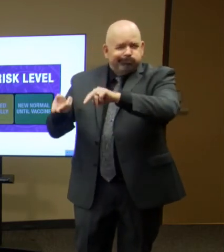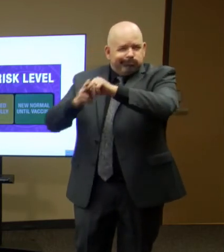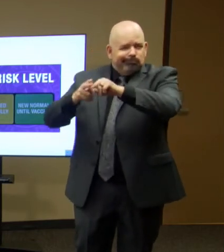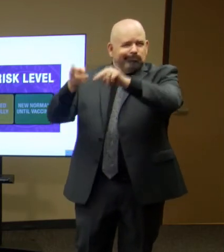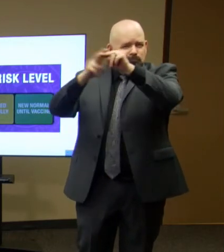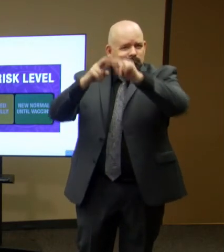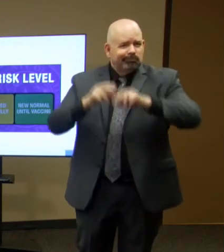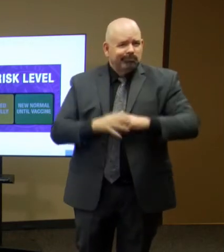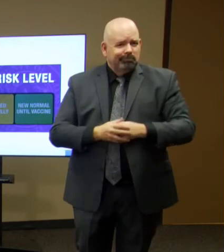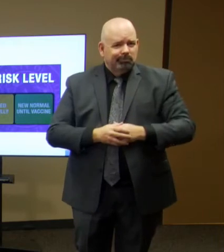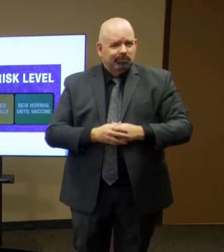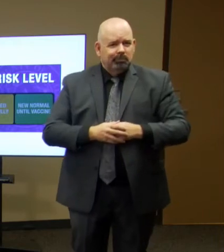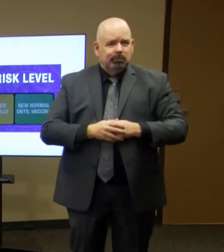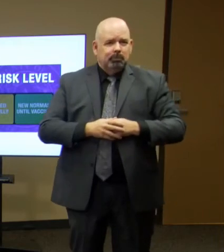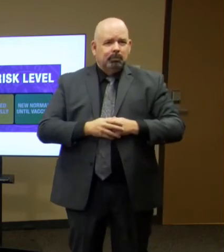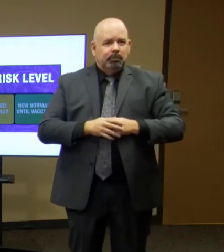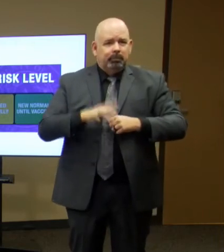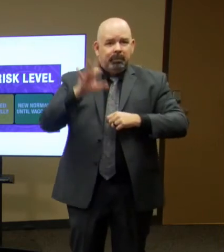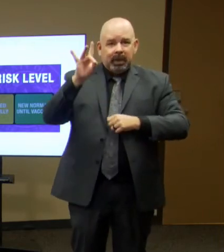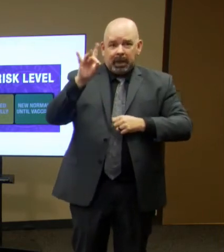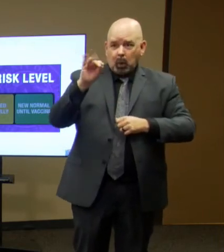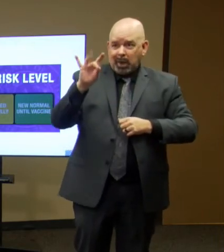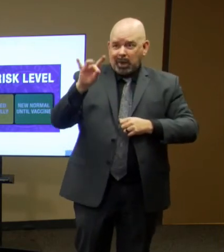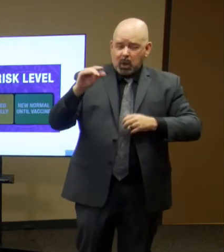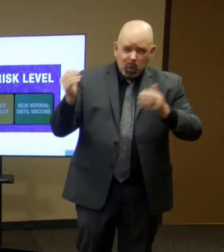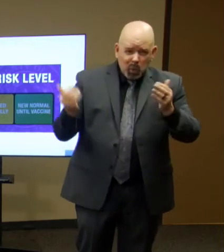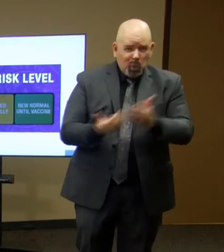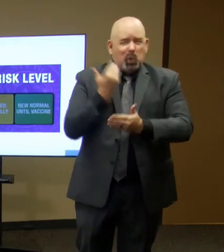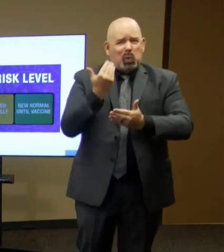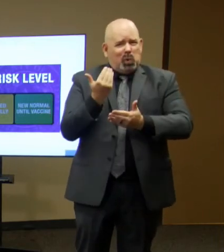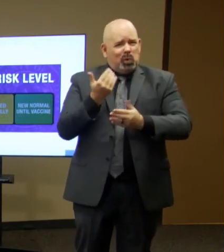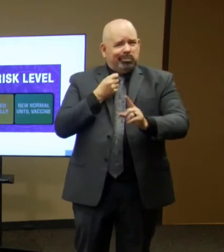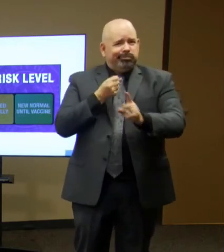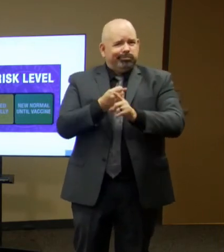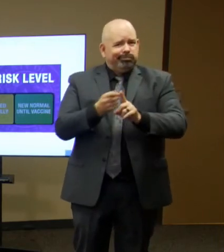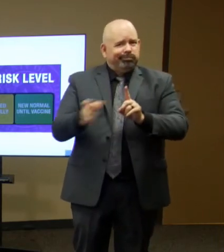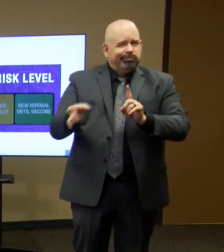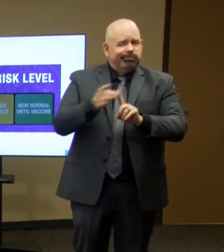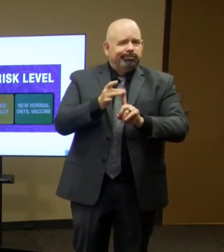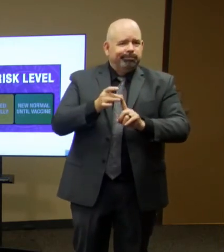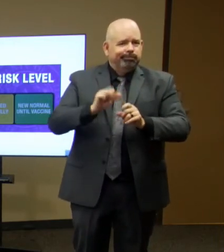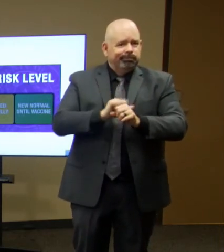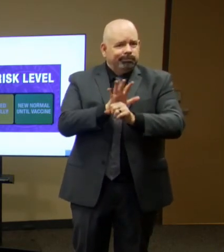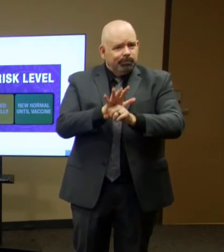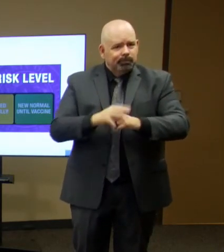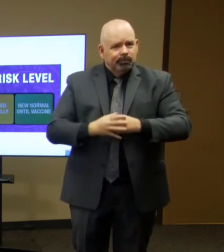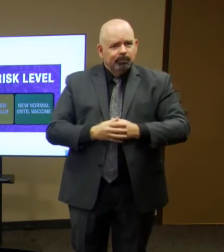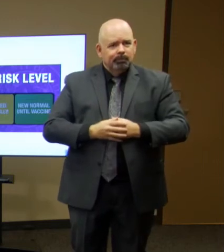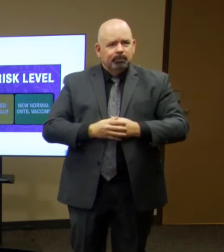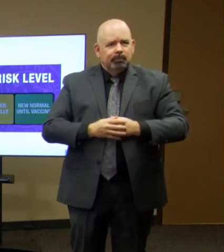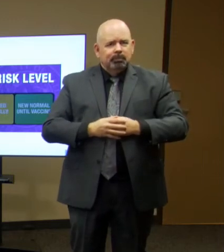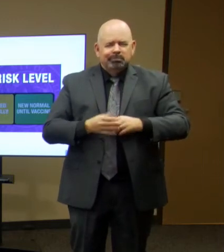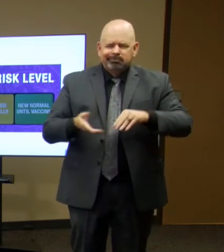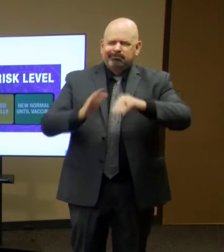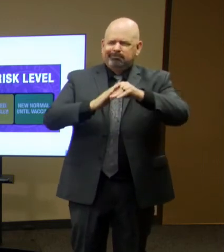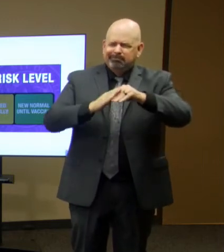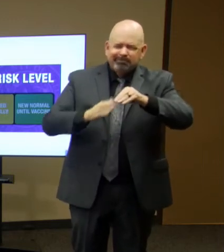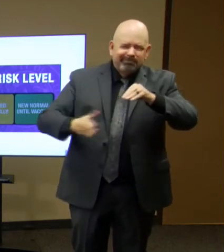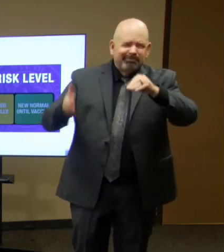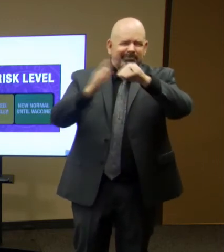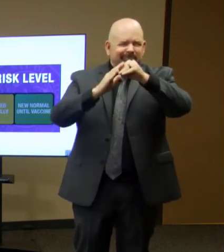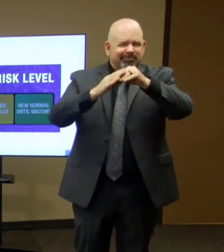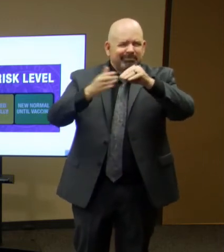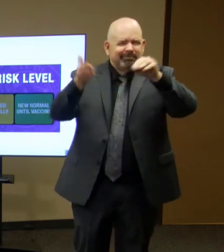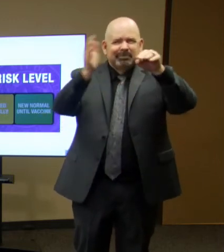the 7-day average for the last week was 779. So again, much higher numbers than we'd been seeing in prior weeks.